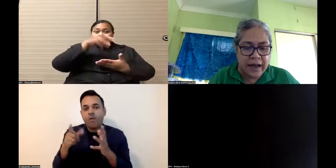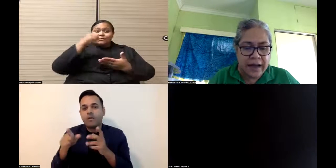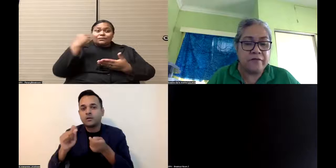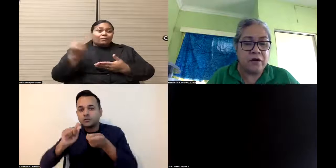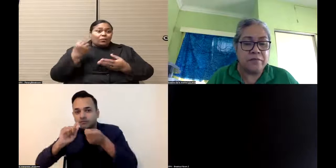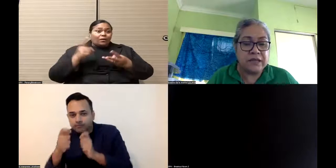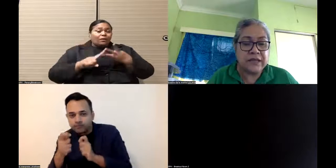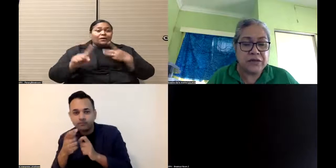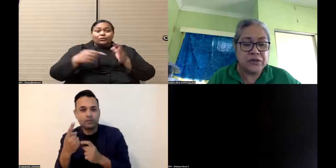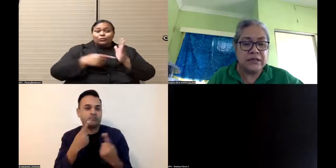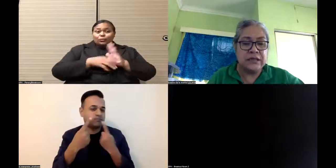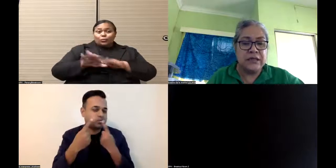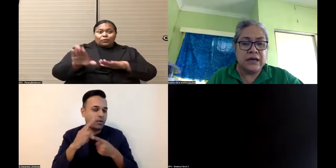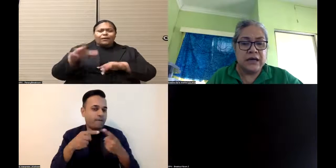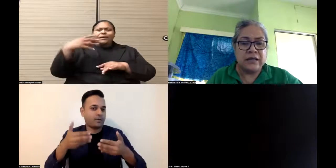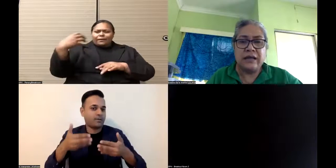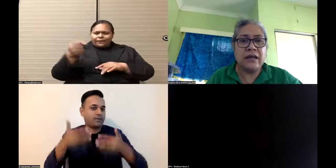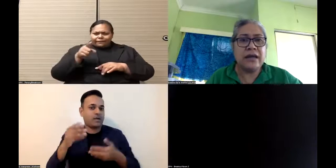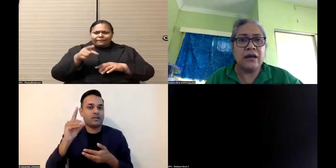I shared from these countries